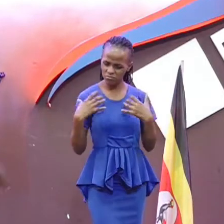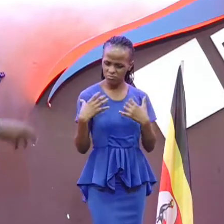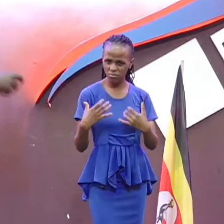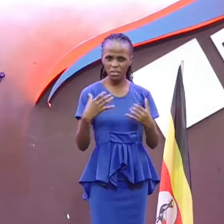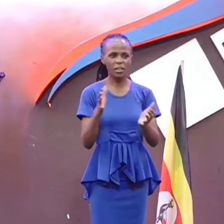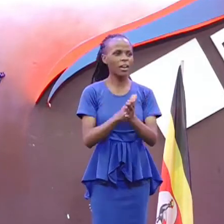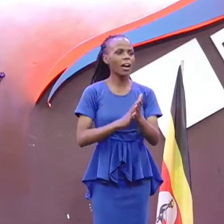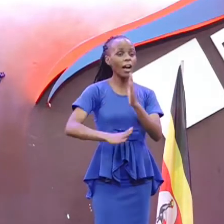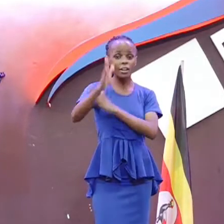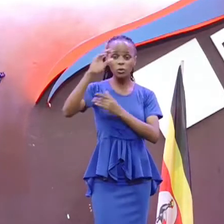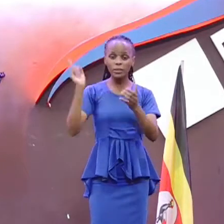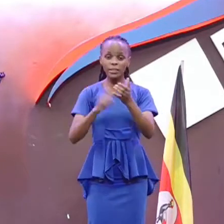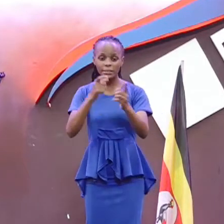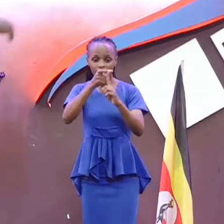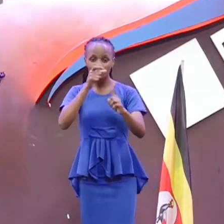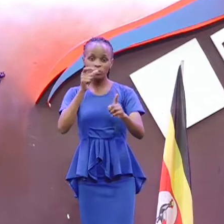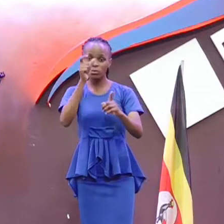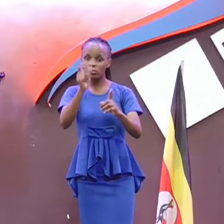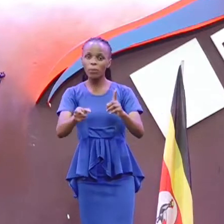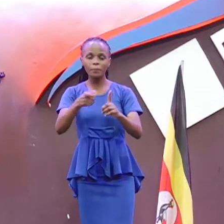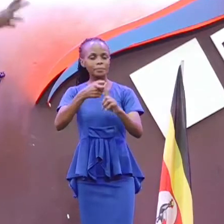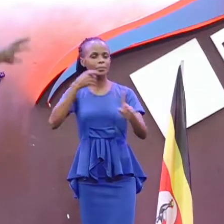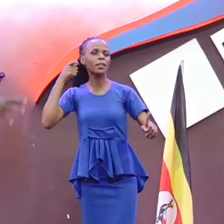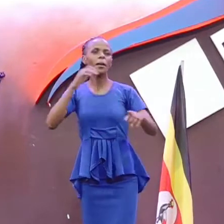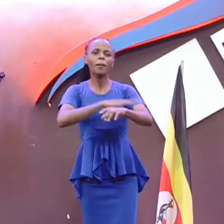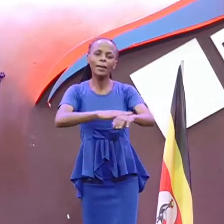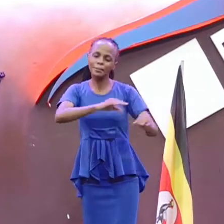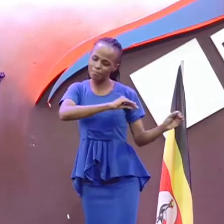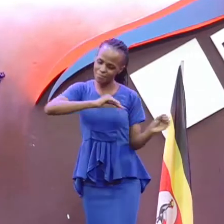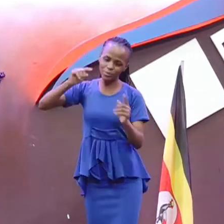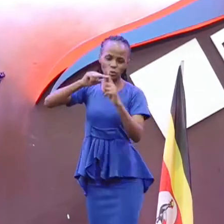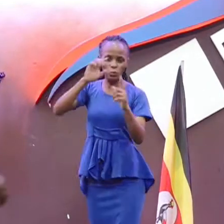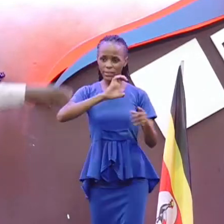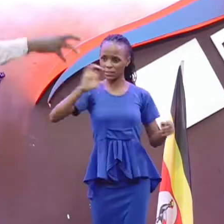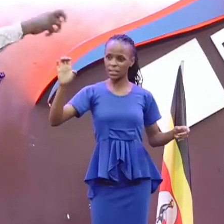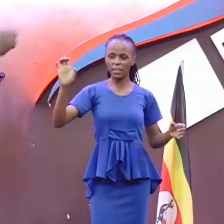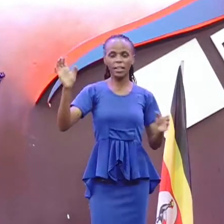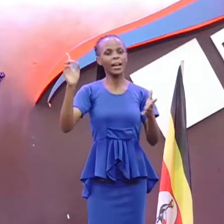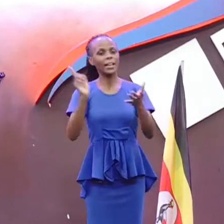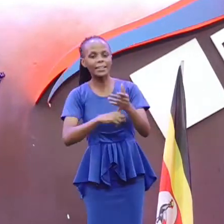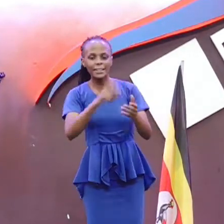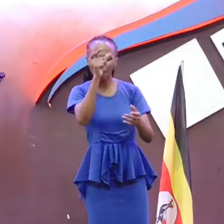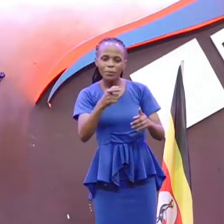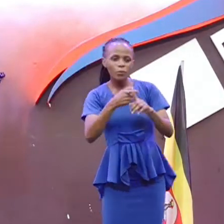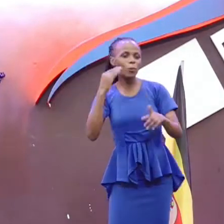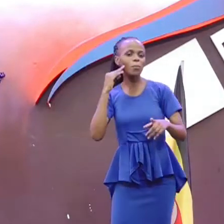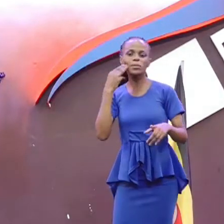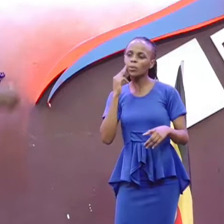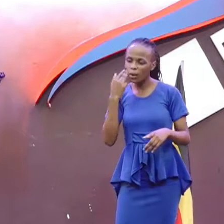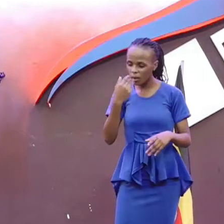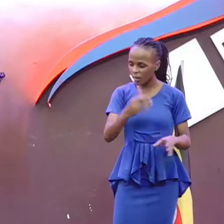wealthy, the Lord gets a person from Buganda and takes them to the Eastern, takes a person